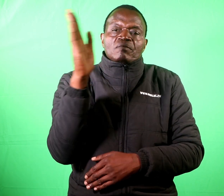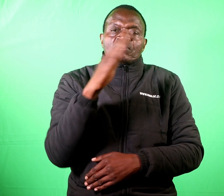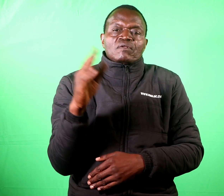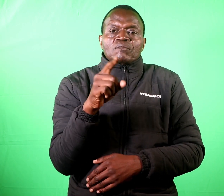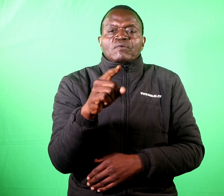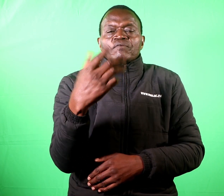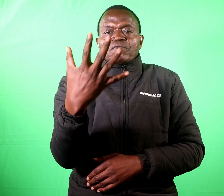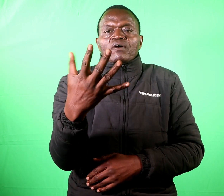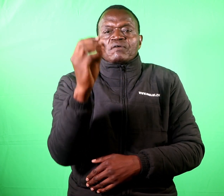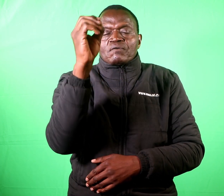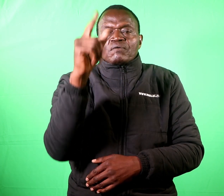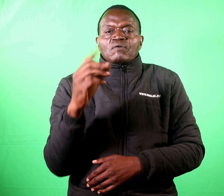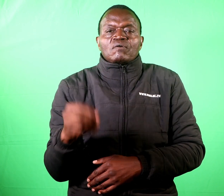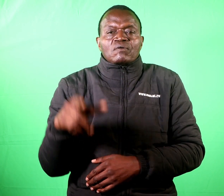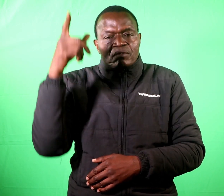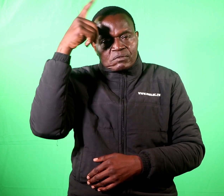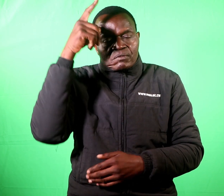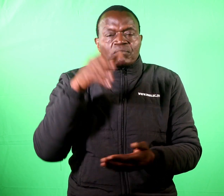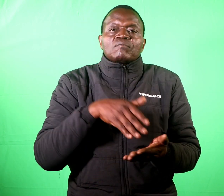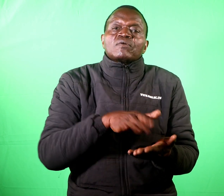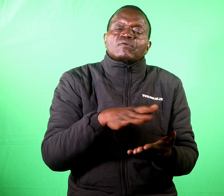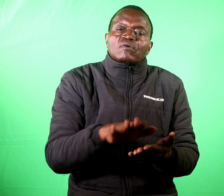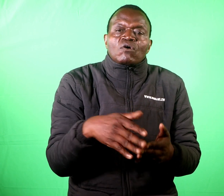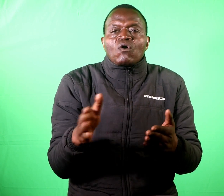10.5%. Livestock production or sales,